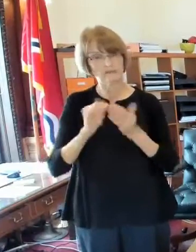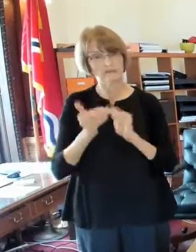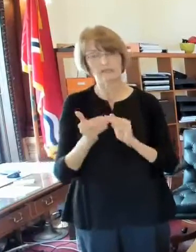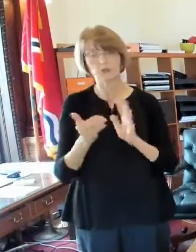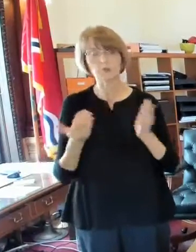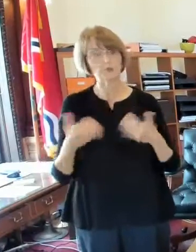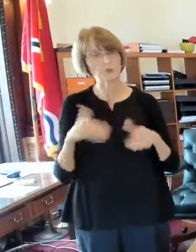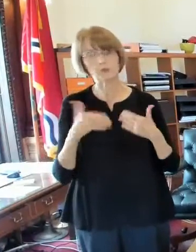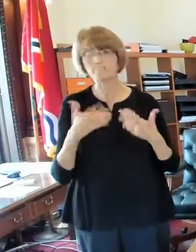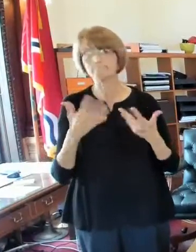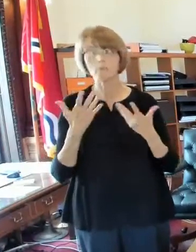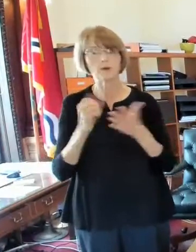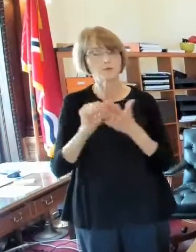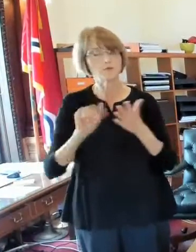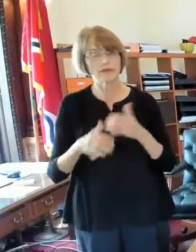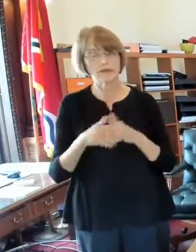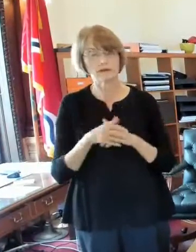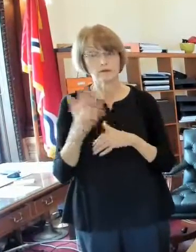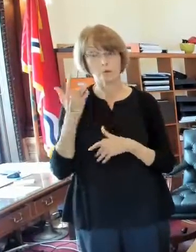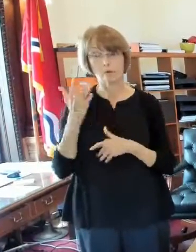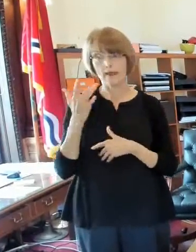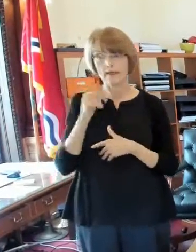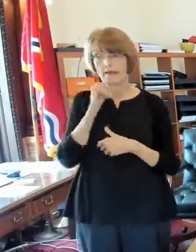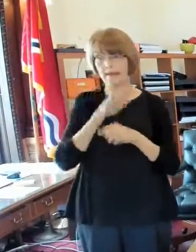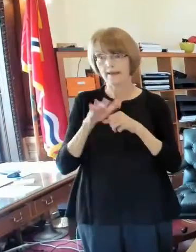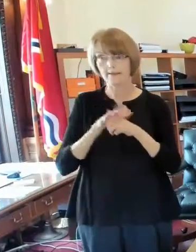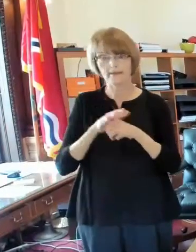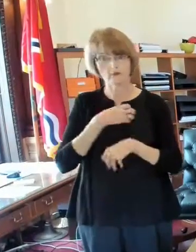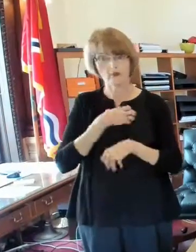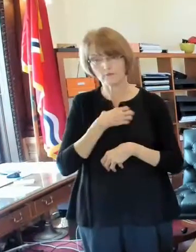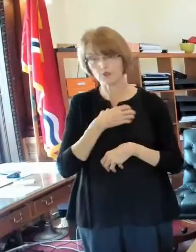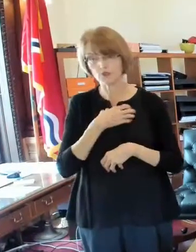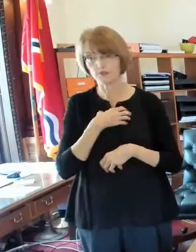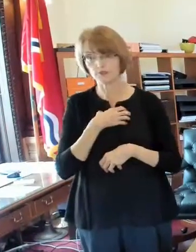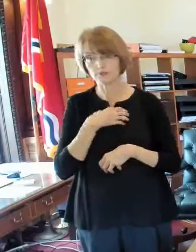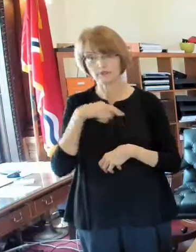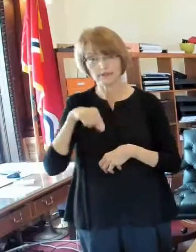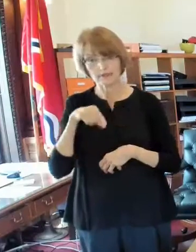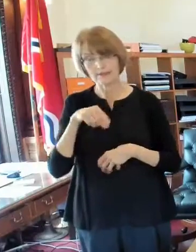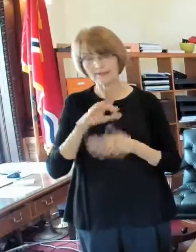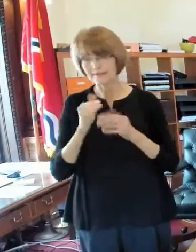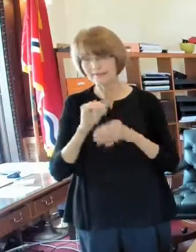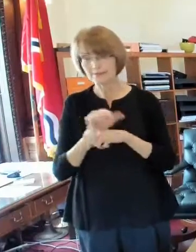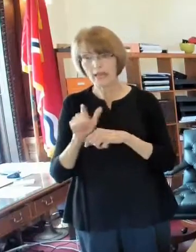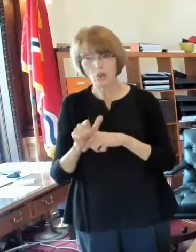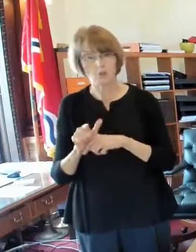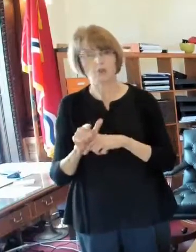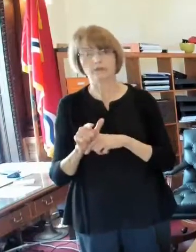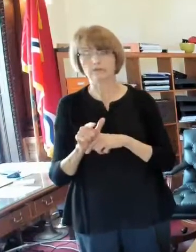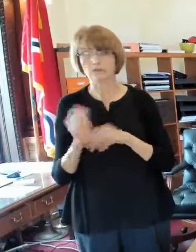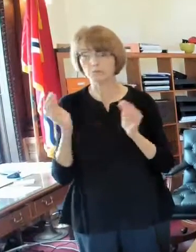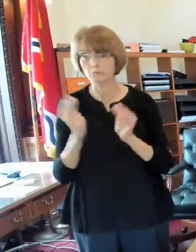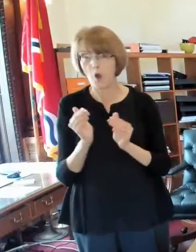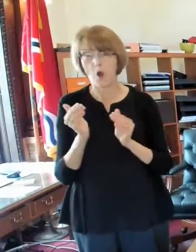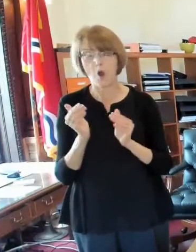officers short. We've only got 62 square miles here, 300,000 people. We are the only